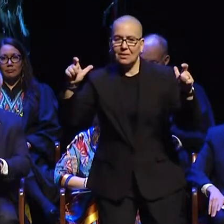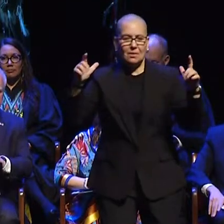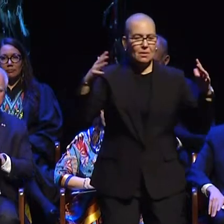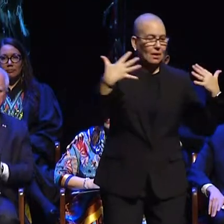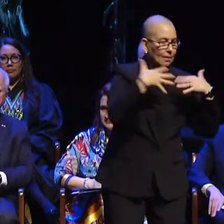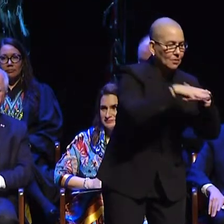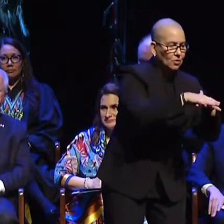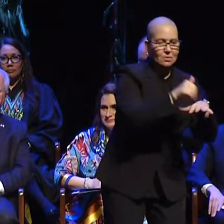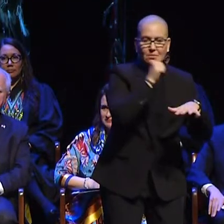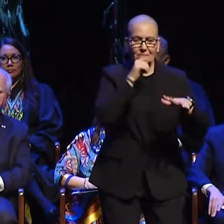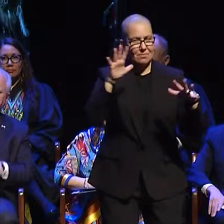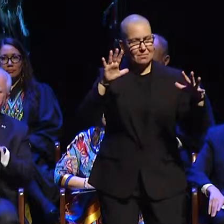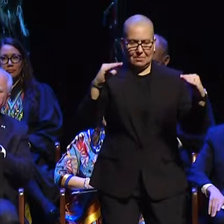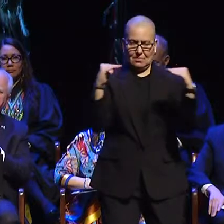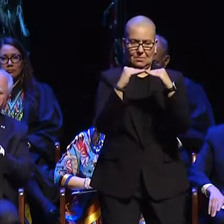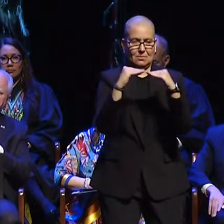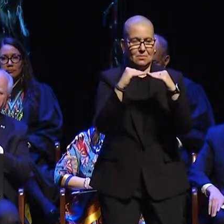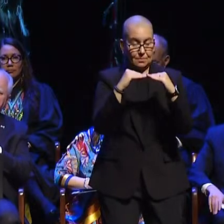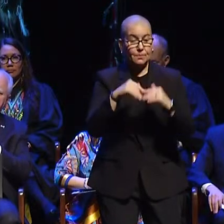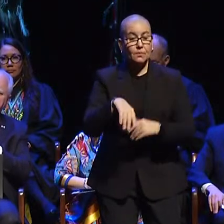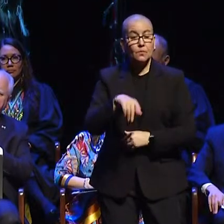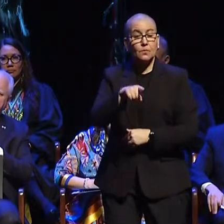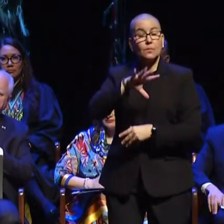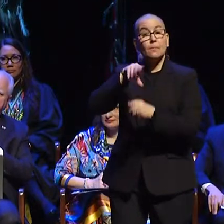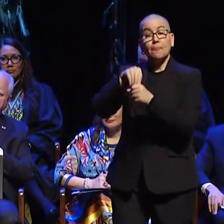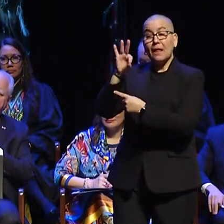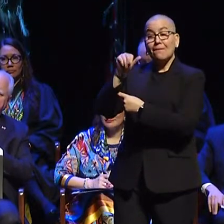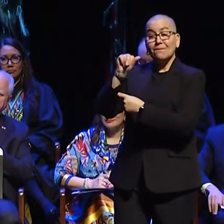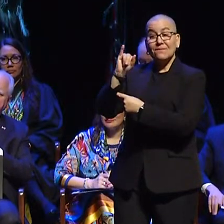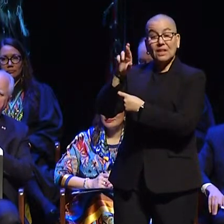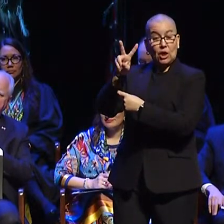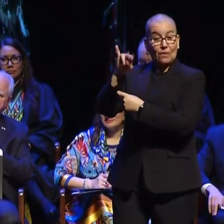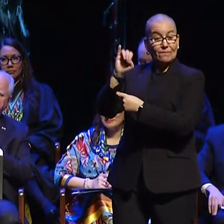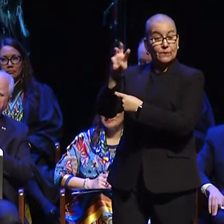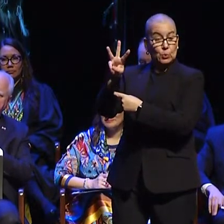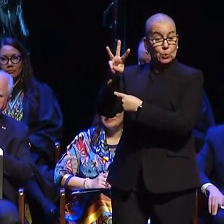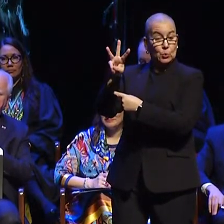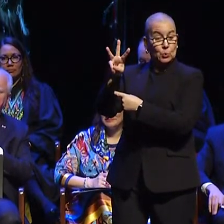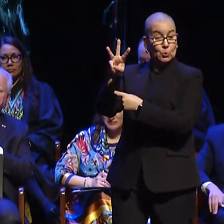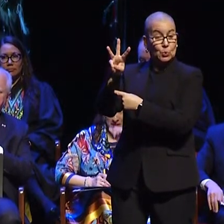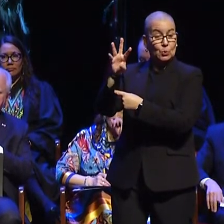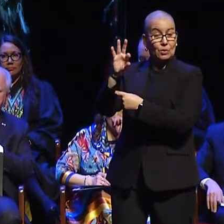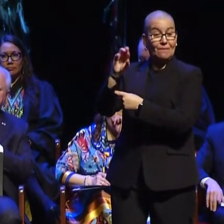the Fairview-Sanford merger, from the perspective of what's right for Minnesota.